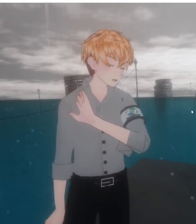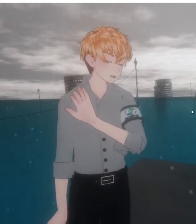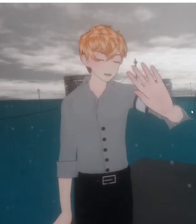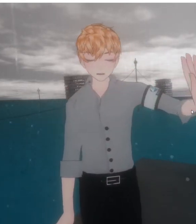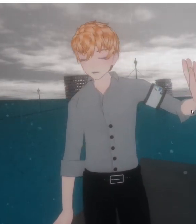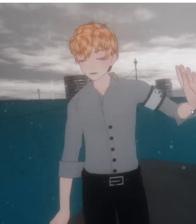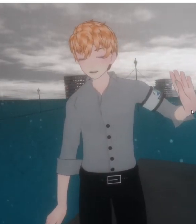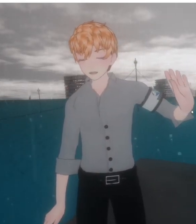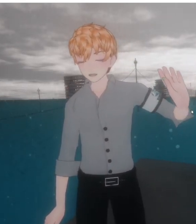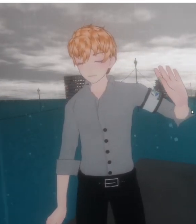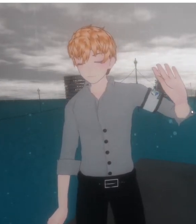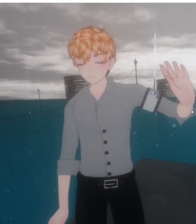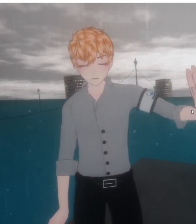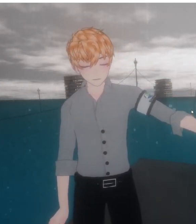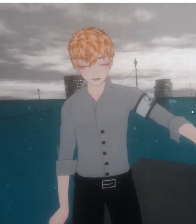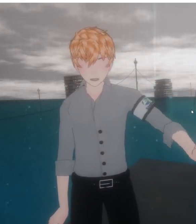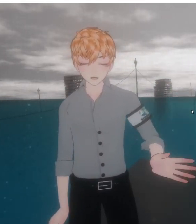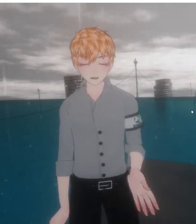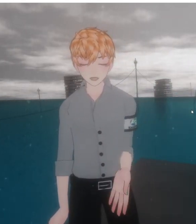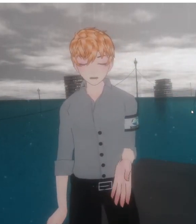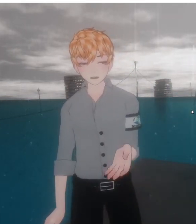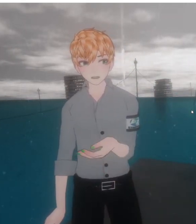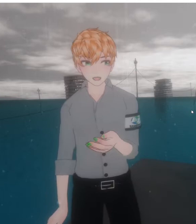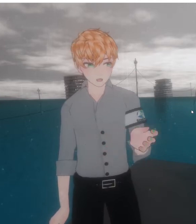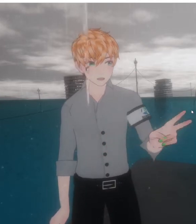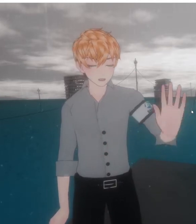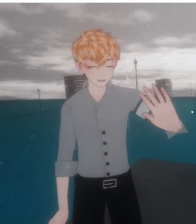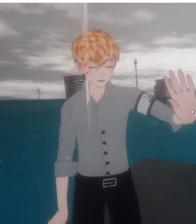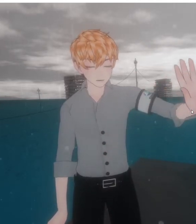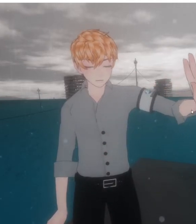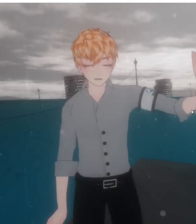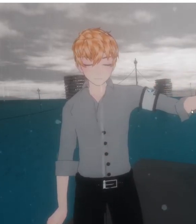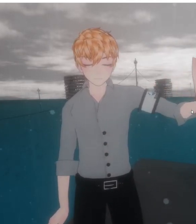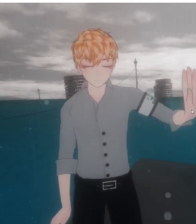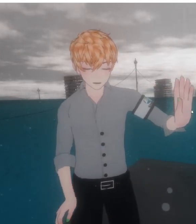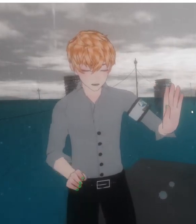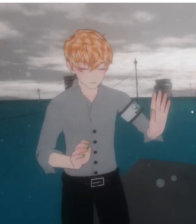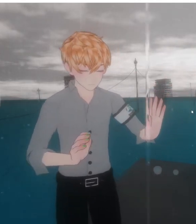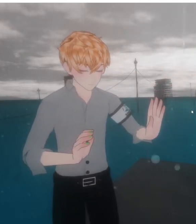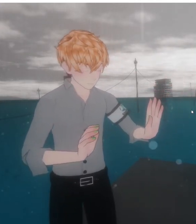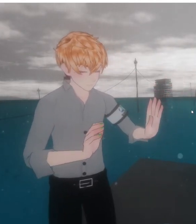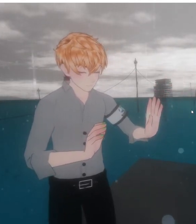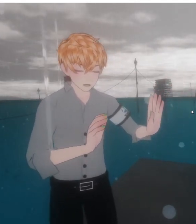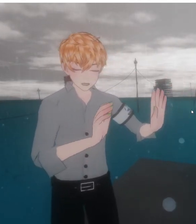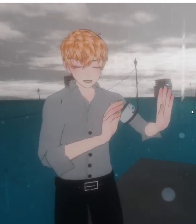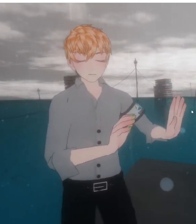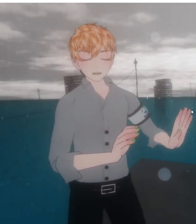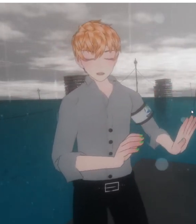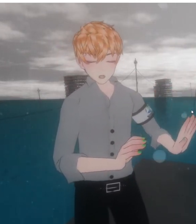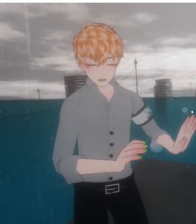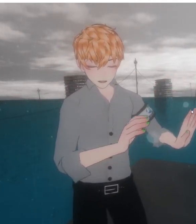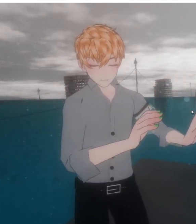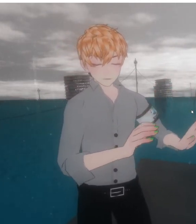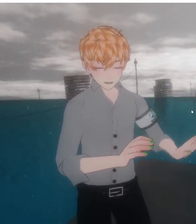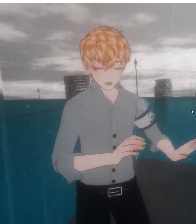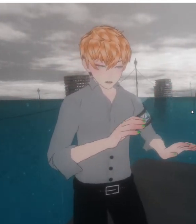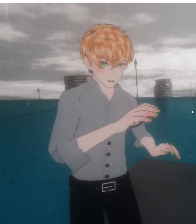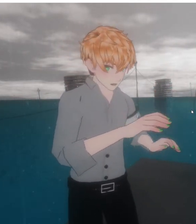make any meaningful progress, and I am able to crawl forward, just little